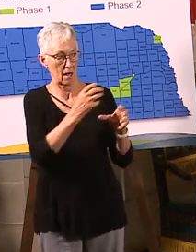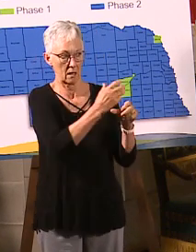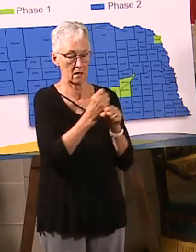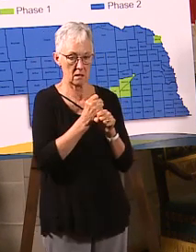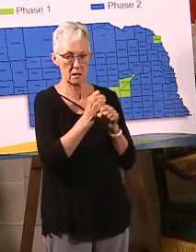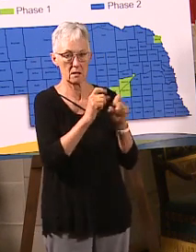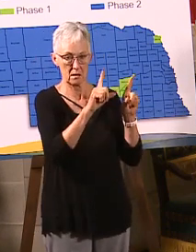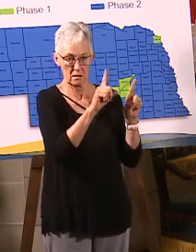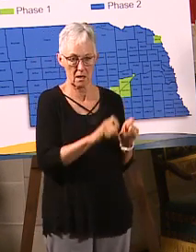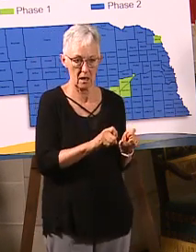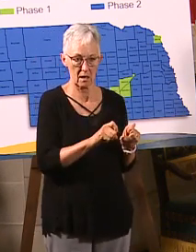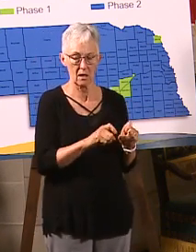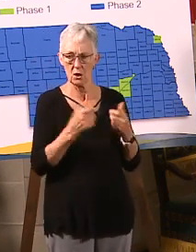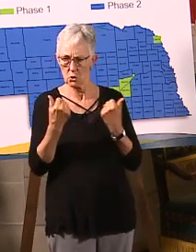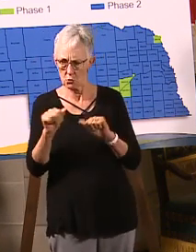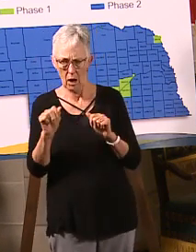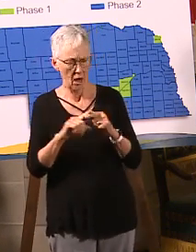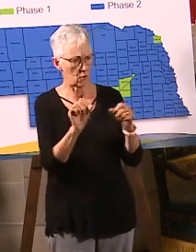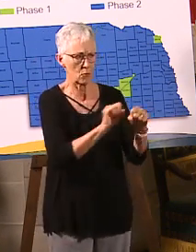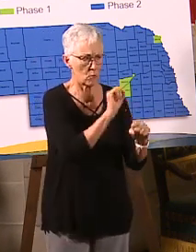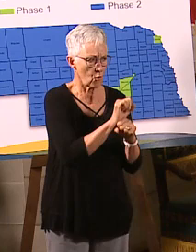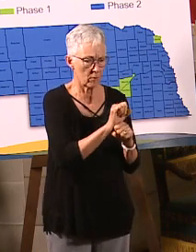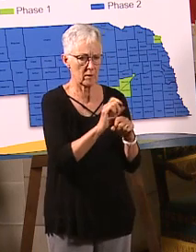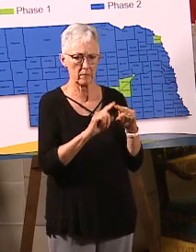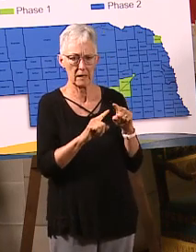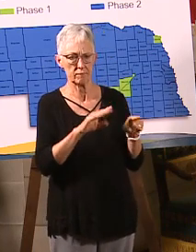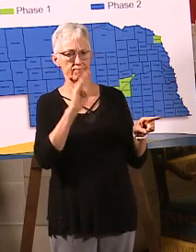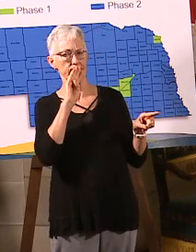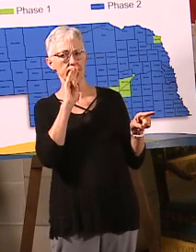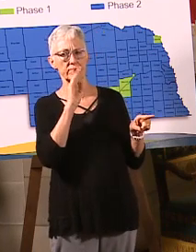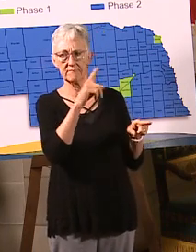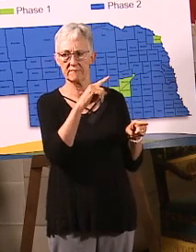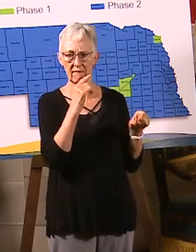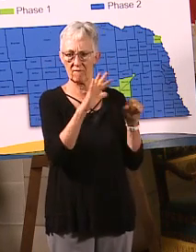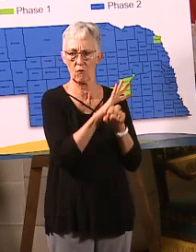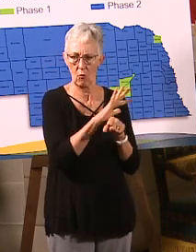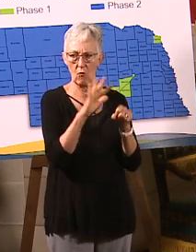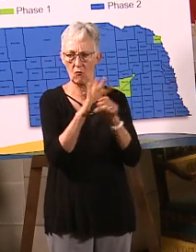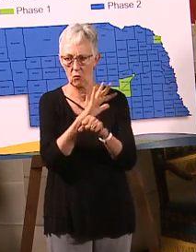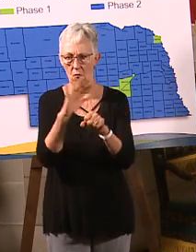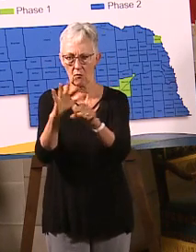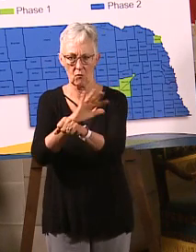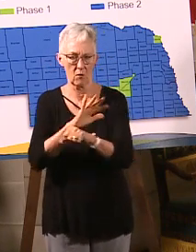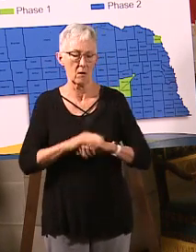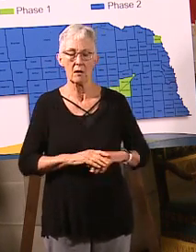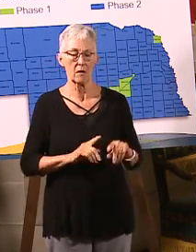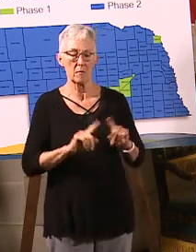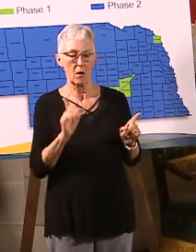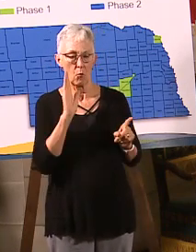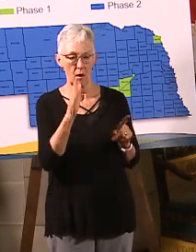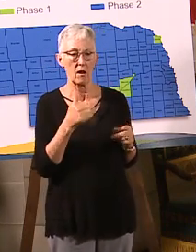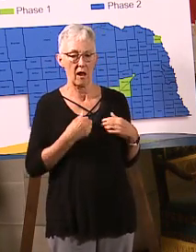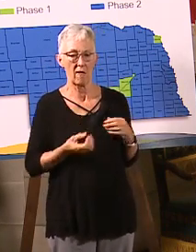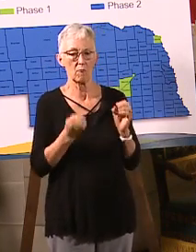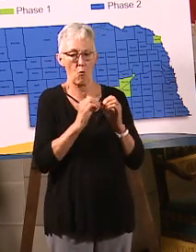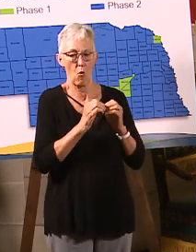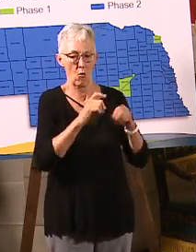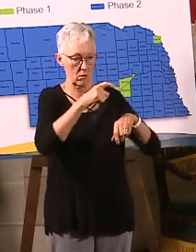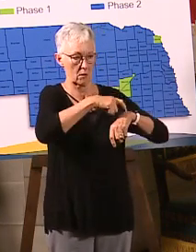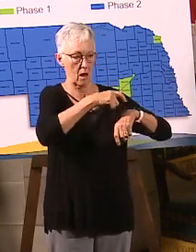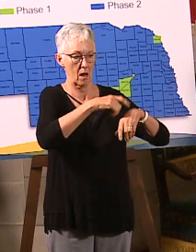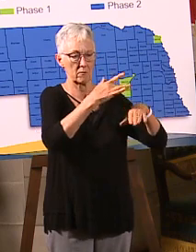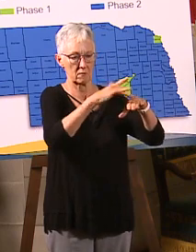scheduled, but haven't been able to do that. Please keep trying. We will continue to have more slots opened up, so please keep trying to get those slots scheduled. We